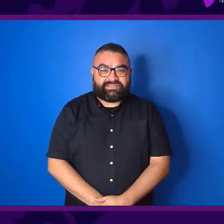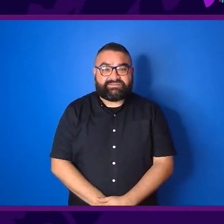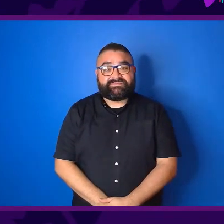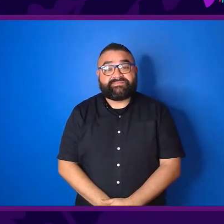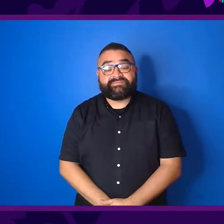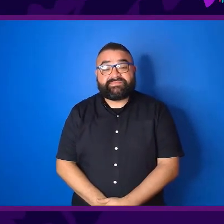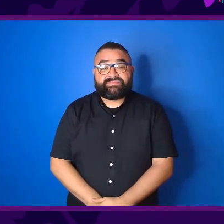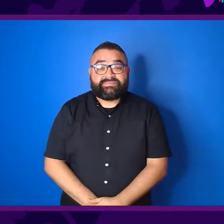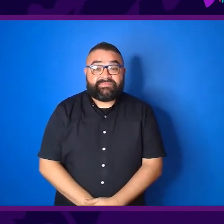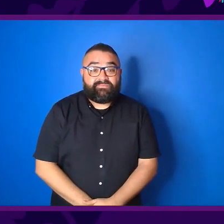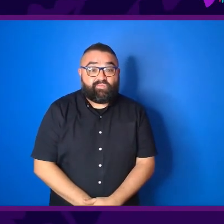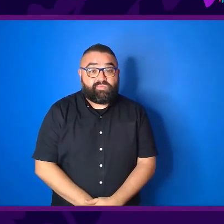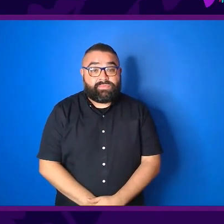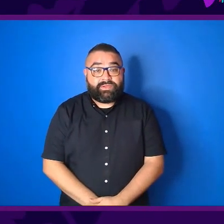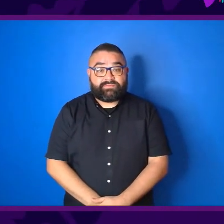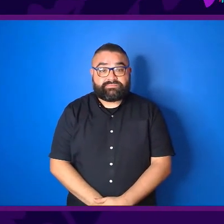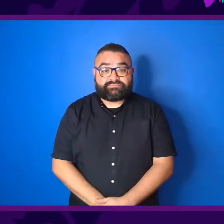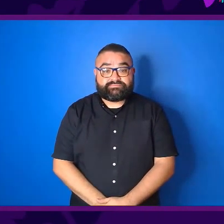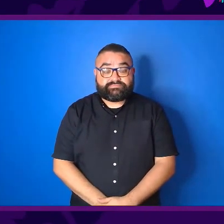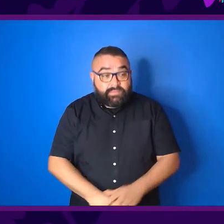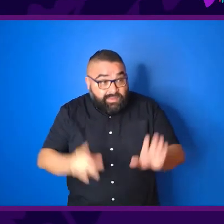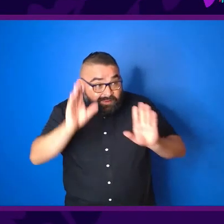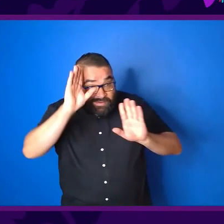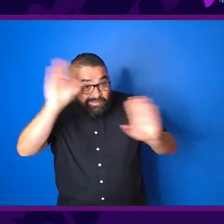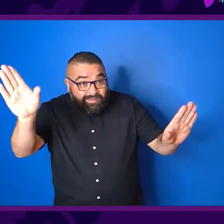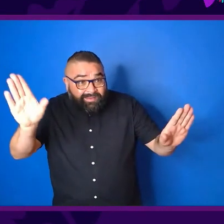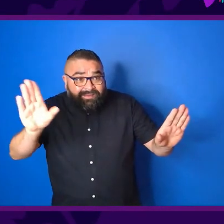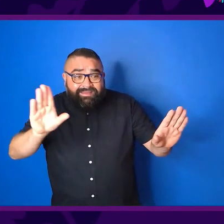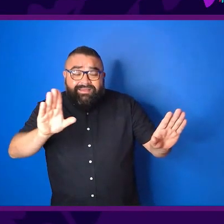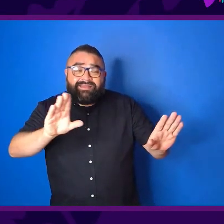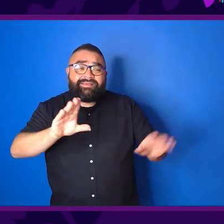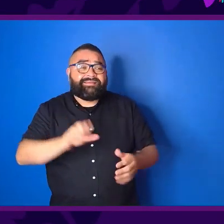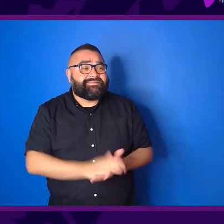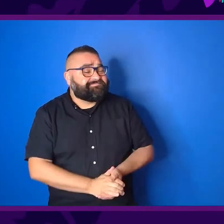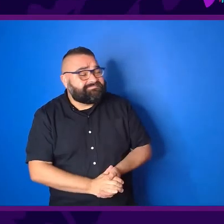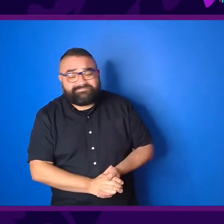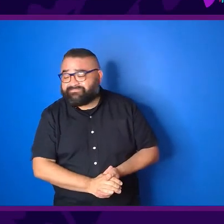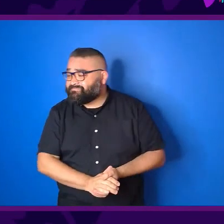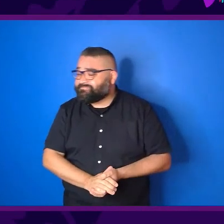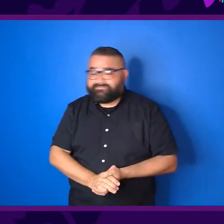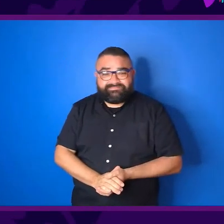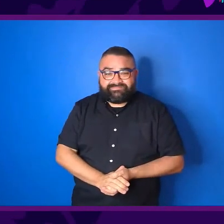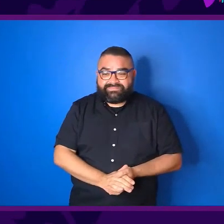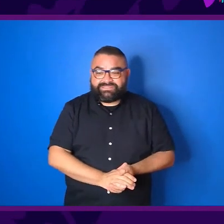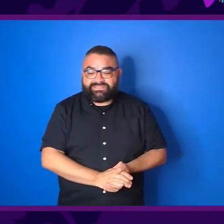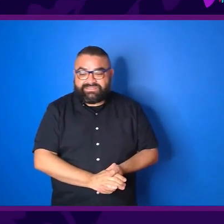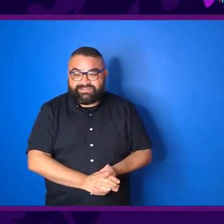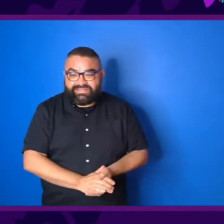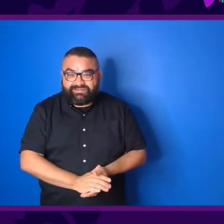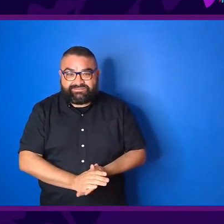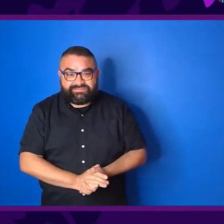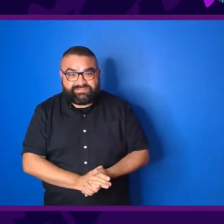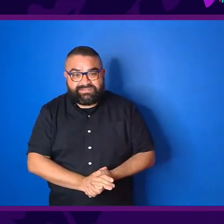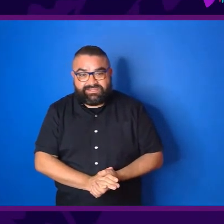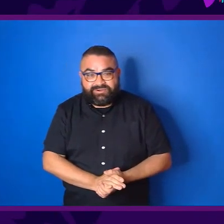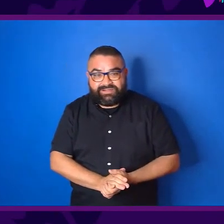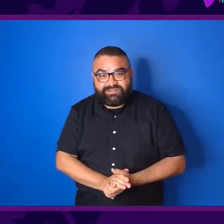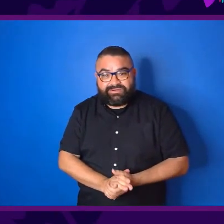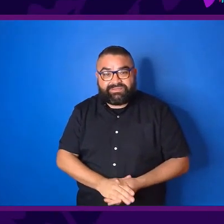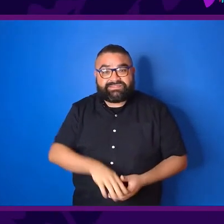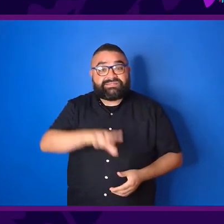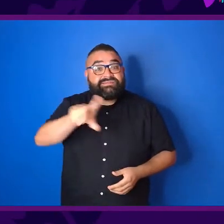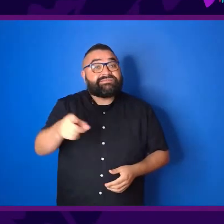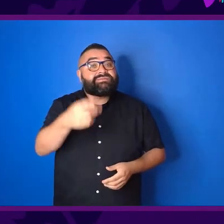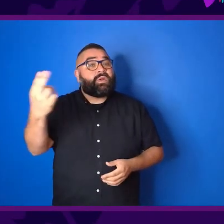Hello. There we go. Dolores, I'm so happy to be talking to you. Happy birthday. I want you